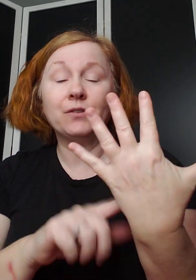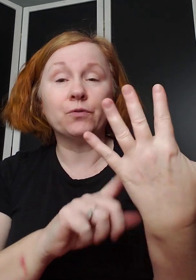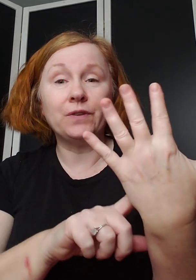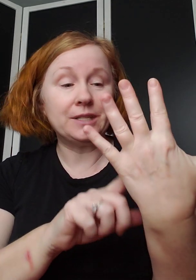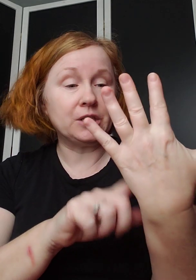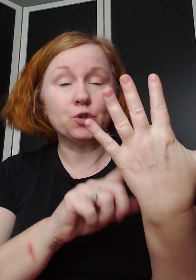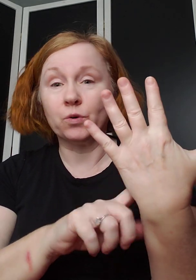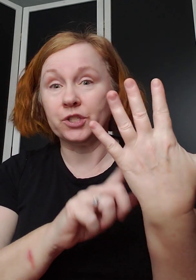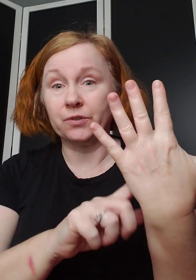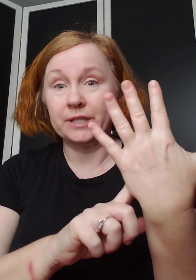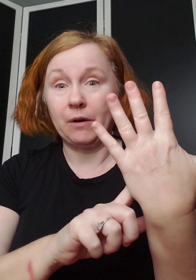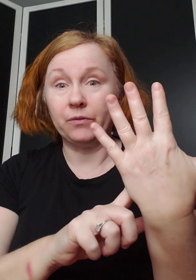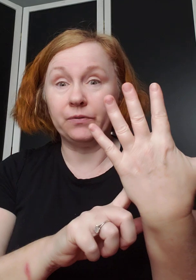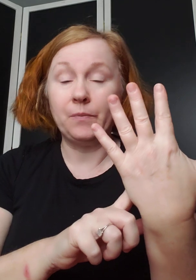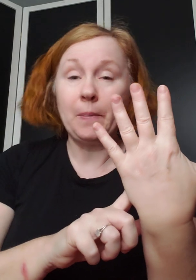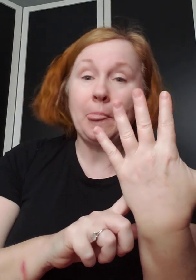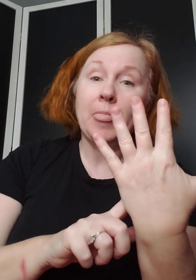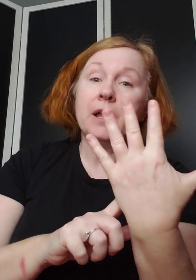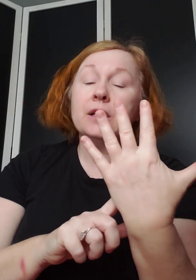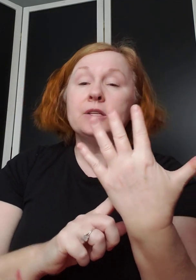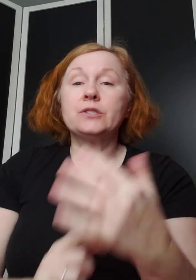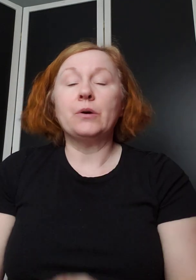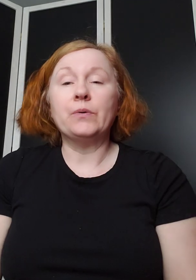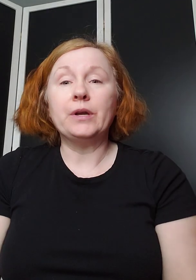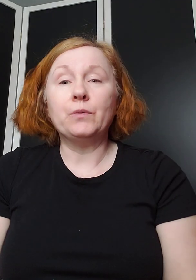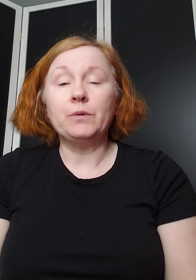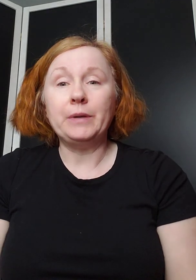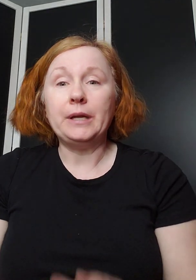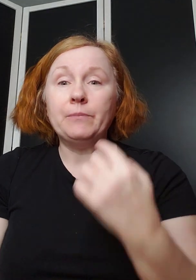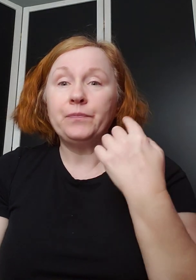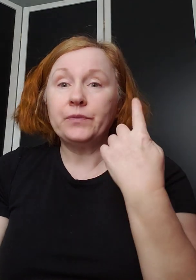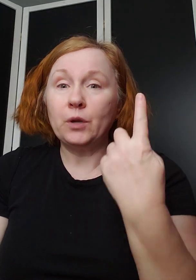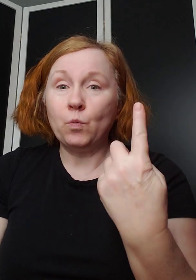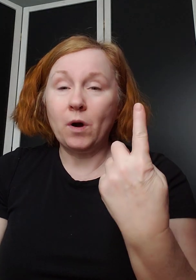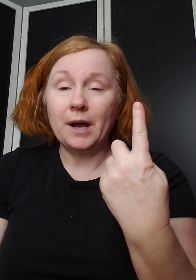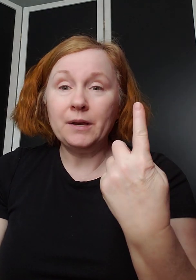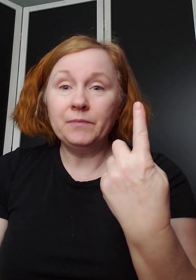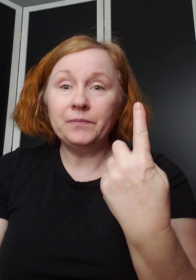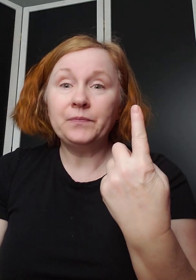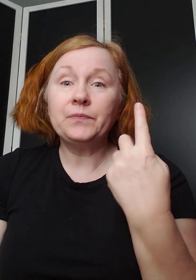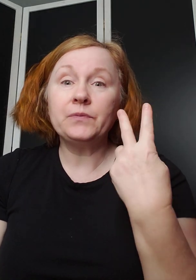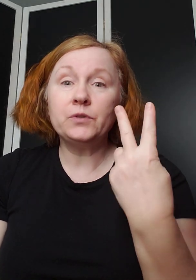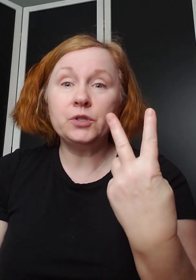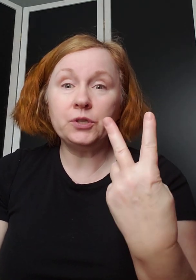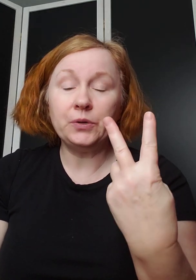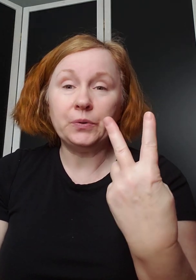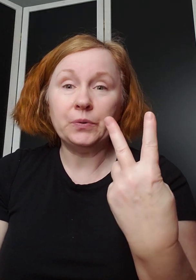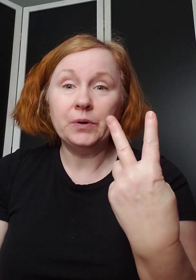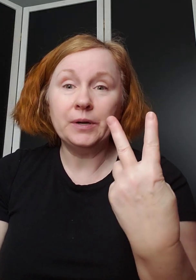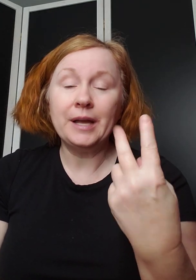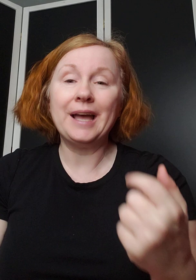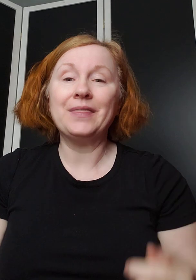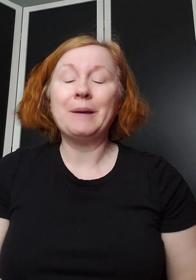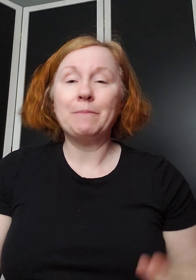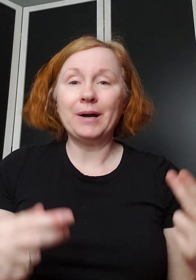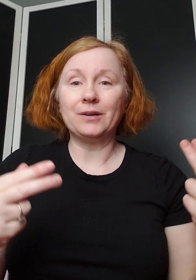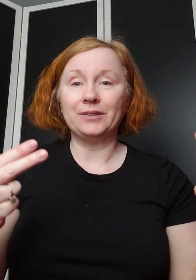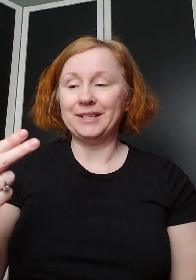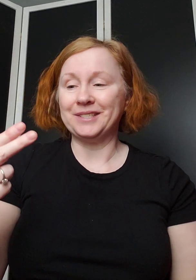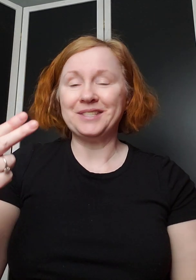you're facing towards yourself. So it would be 1, 2, and then buckle is